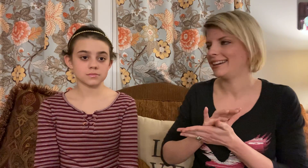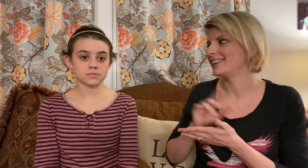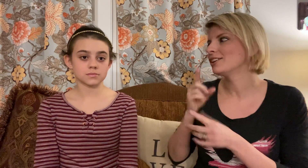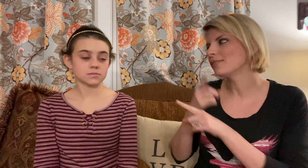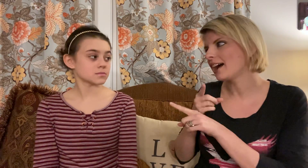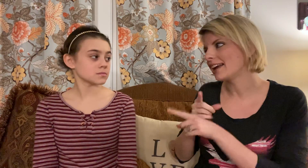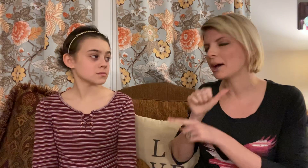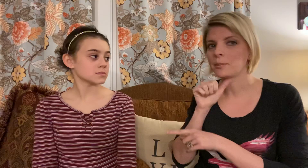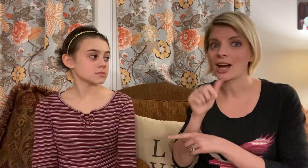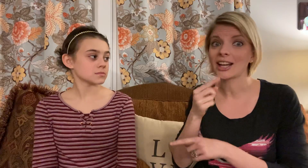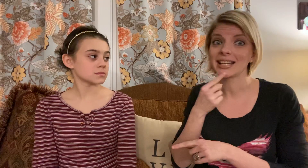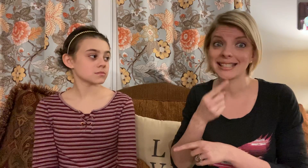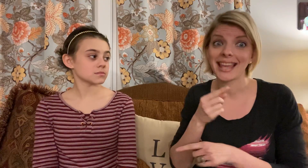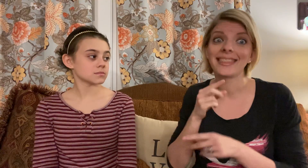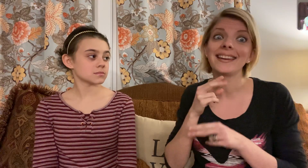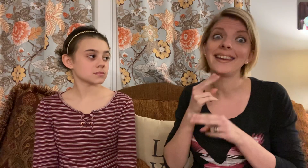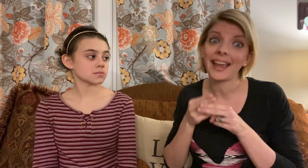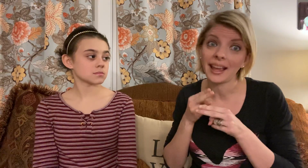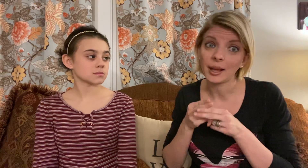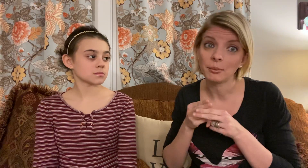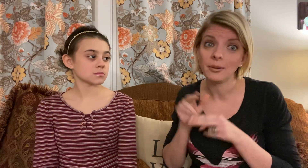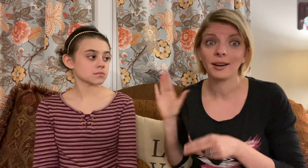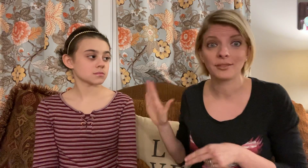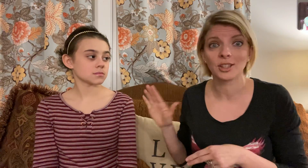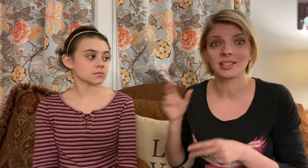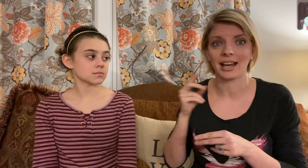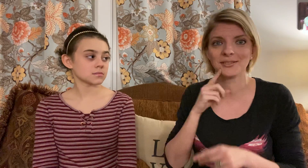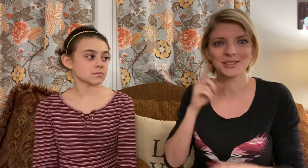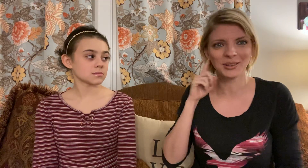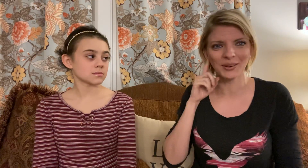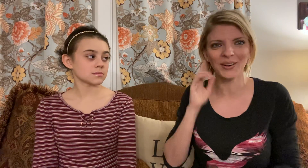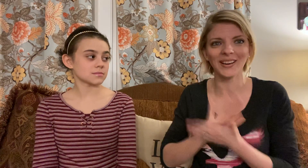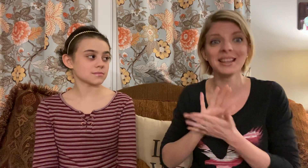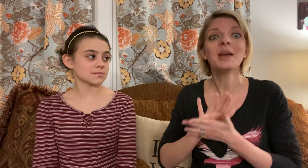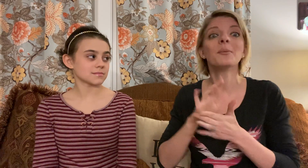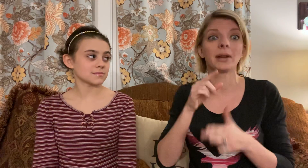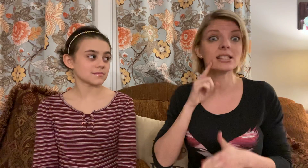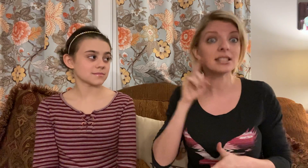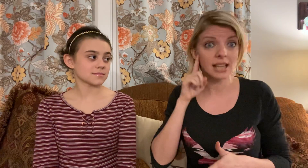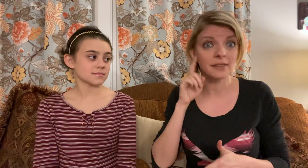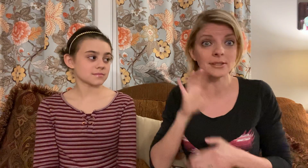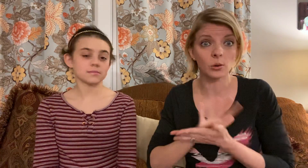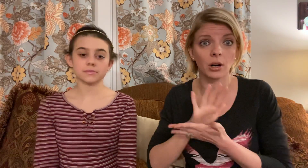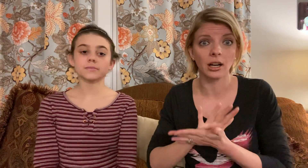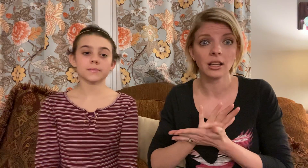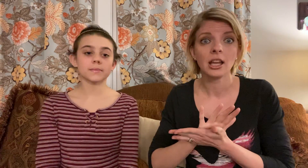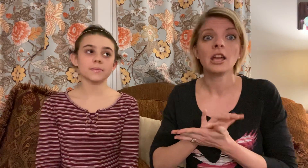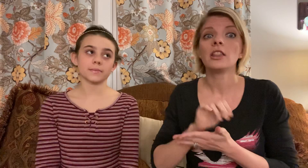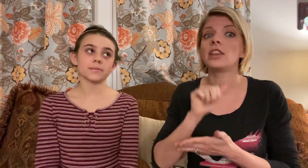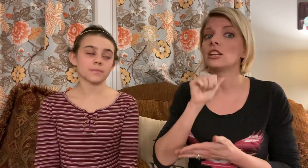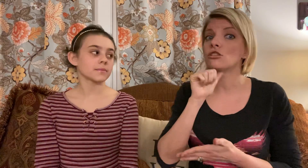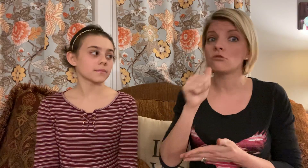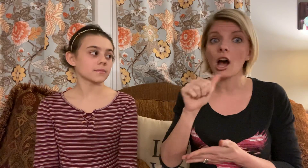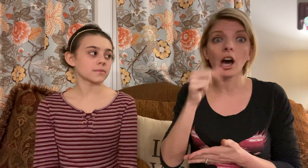you're right, I'm not gonna say the name of your deaf school, but it's a deaf school. They do not